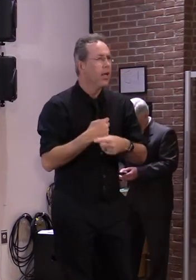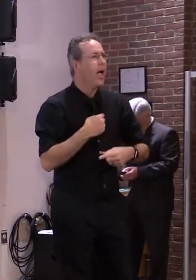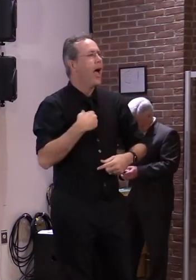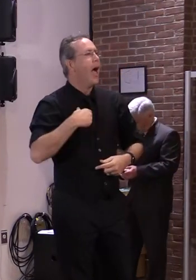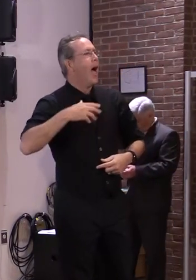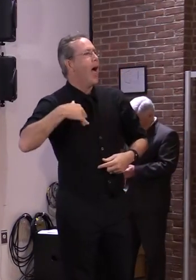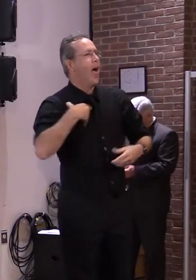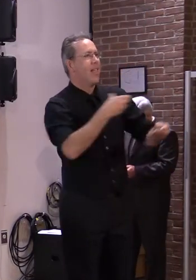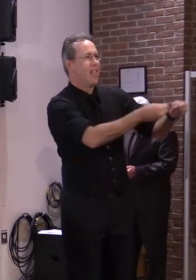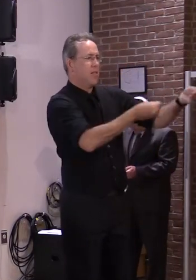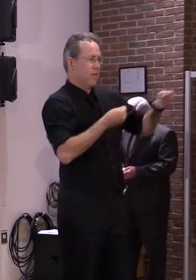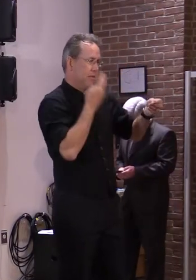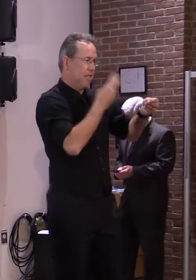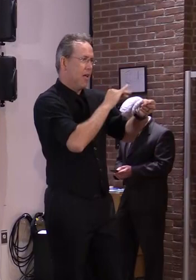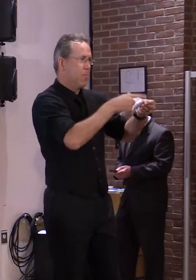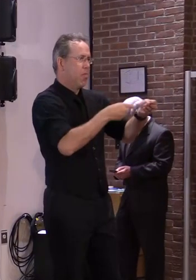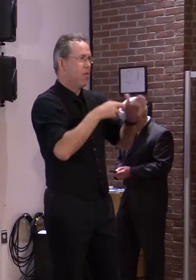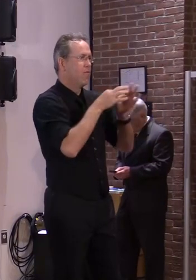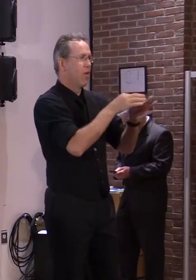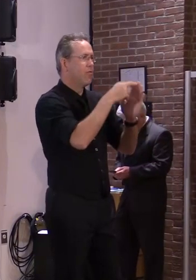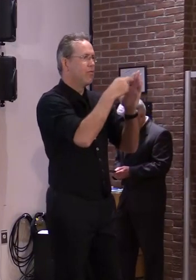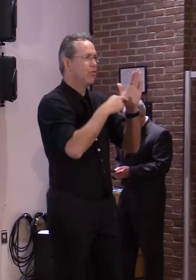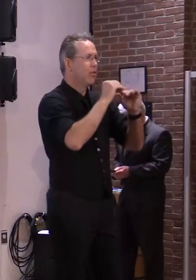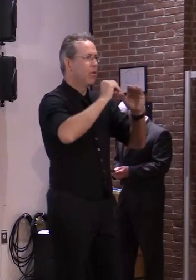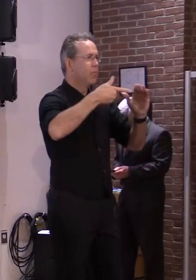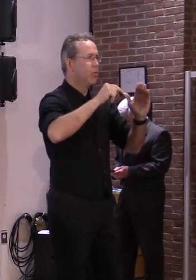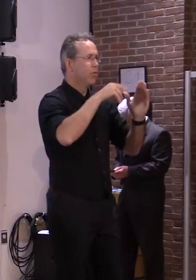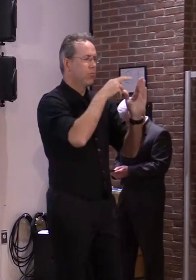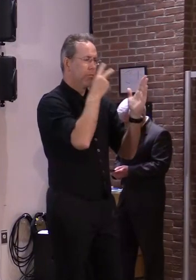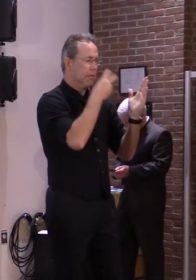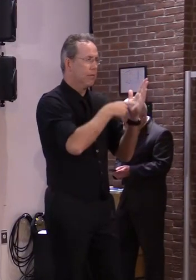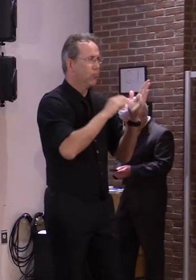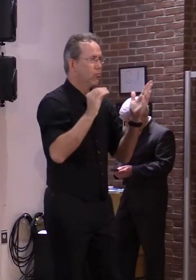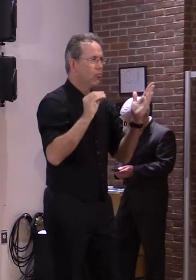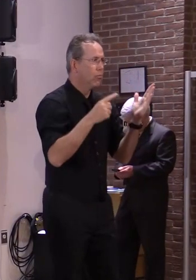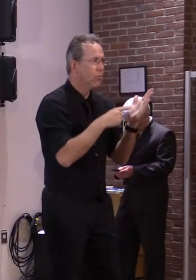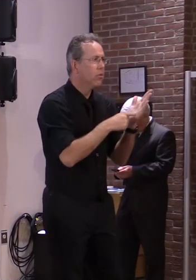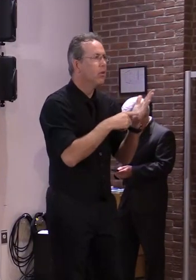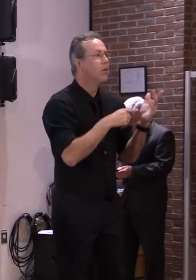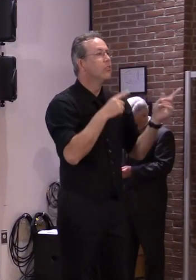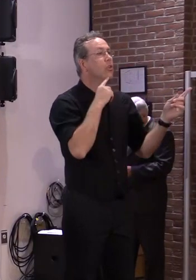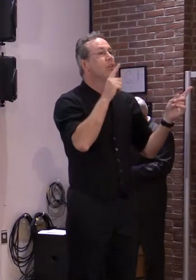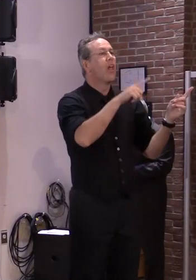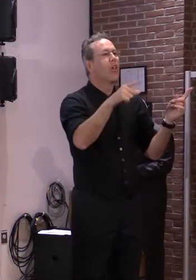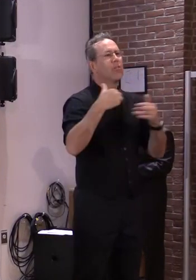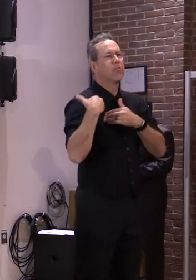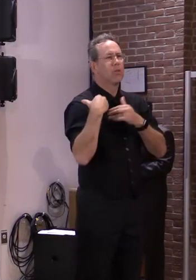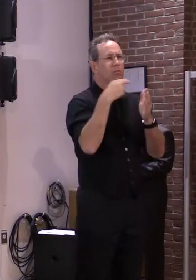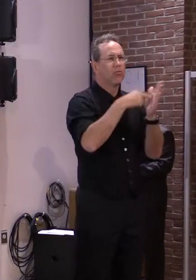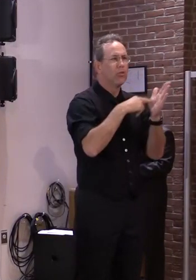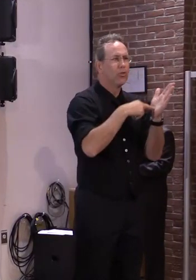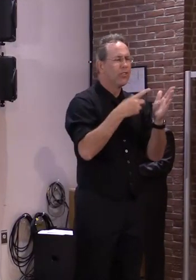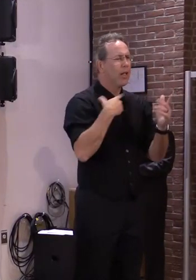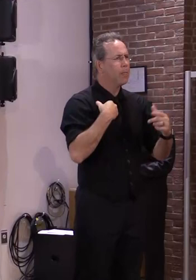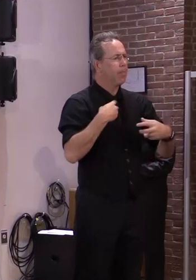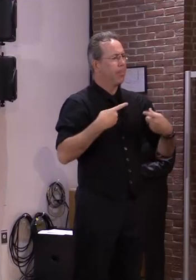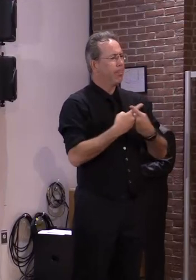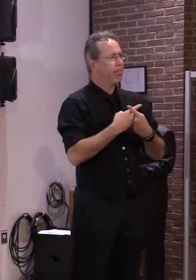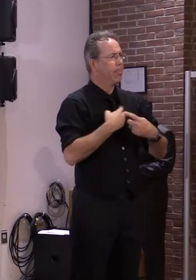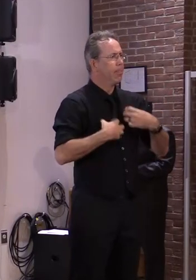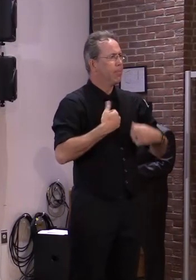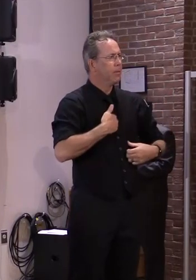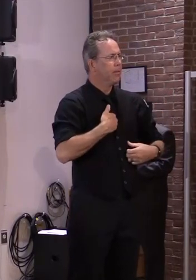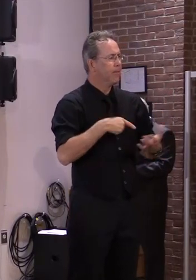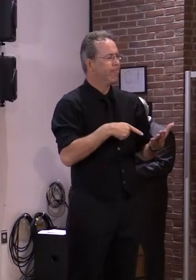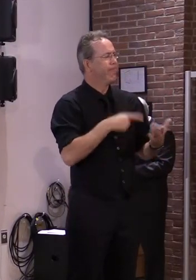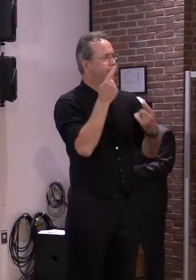as possibly setting us back a bit on our housing crisis. I think there are going to be some who want